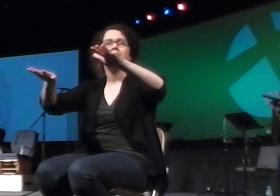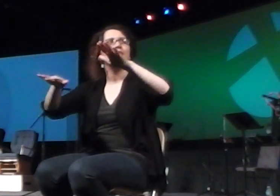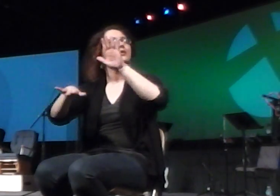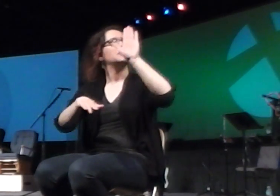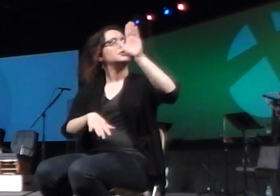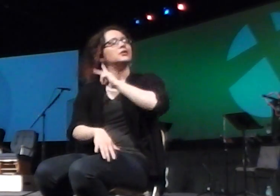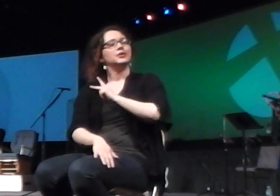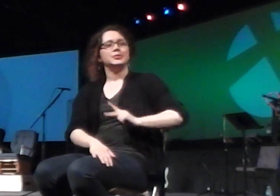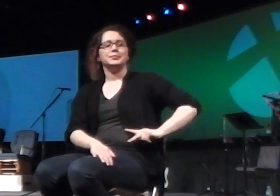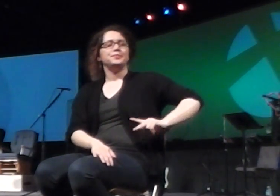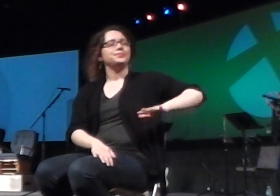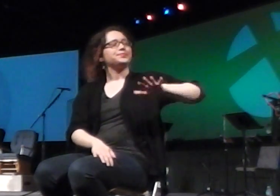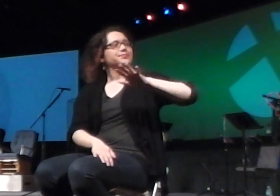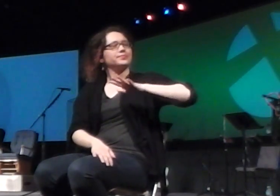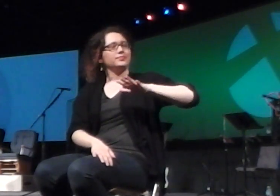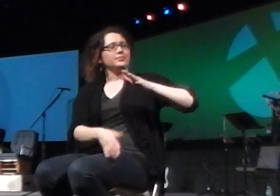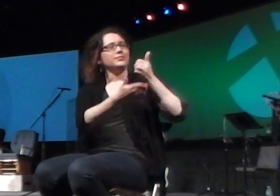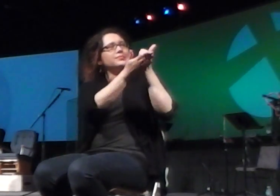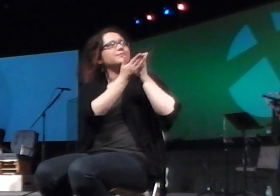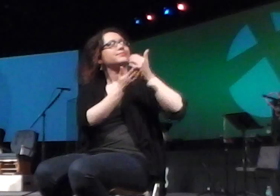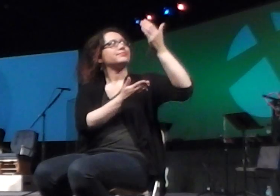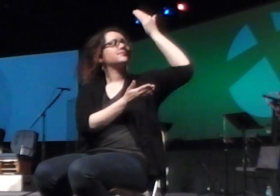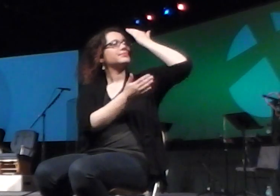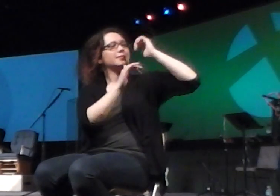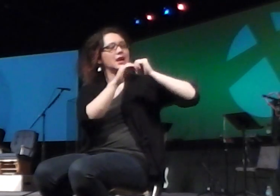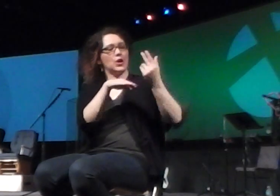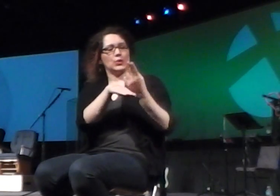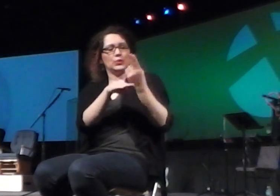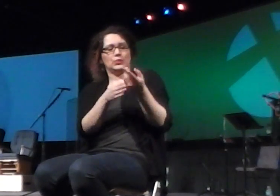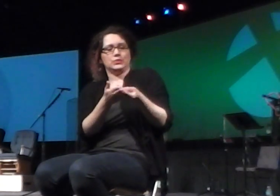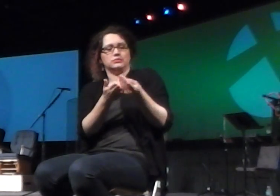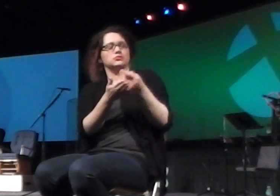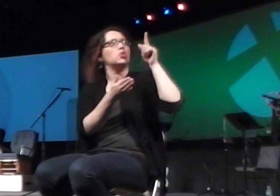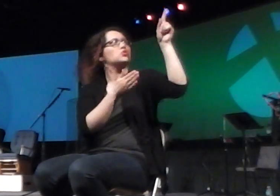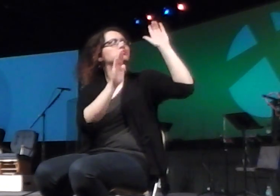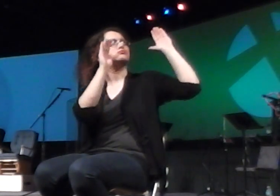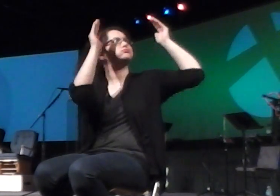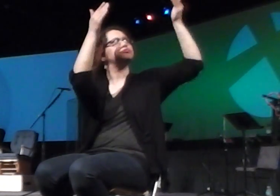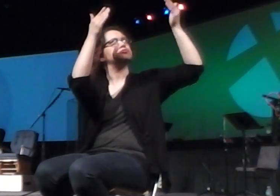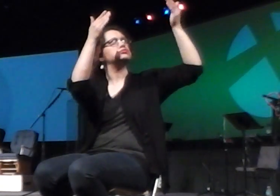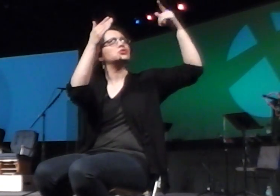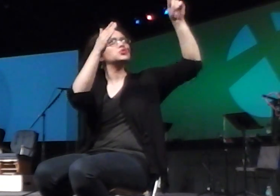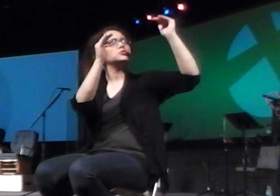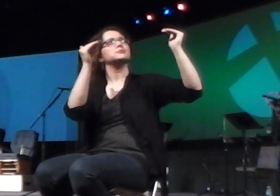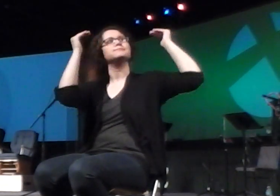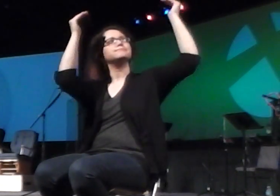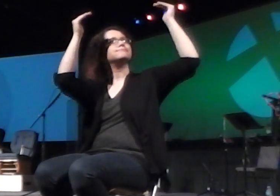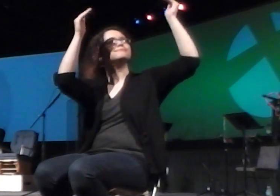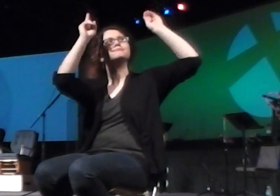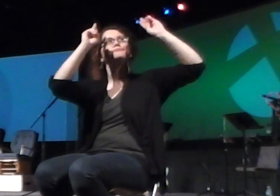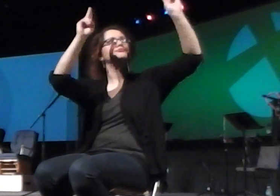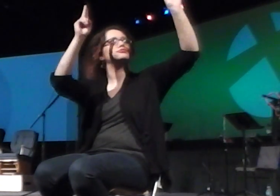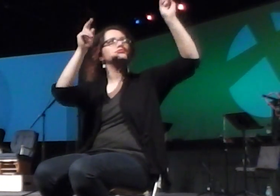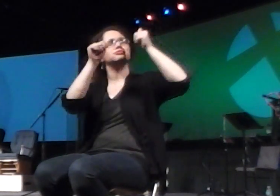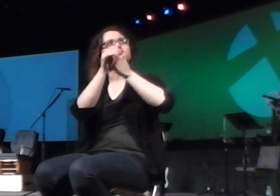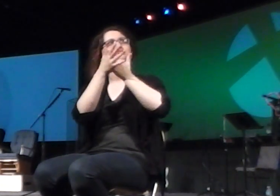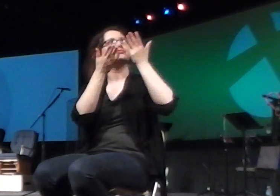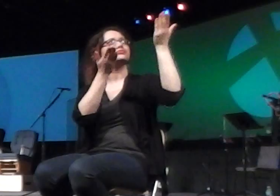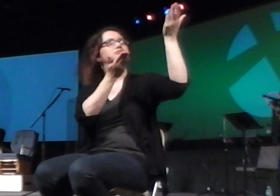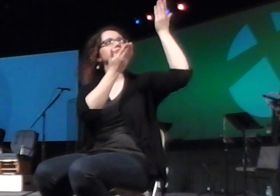on how to best use these funds. So, Lord, that you could be magnified, that you could be lifted up, and that you could be exalted. For